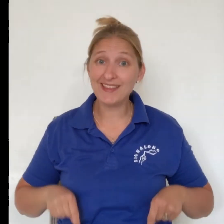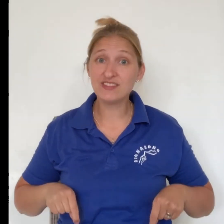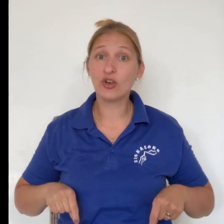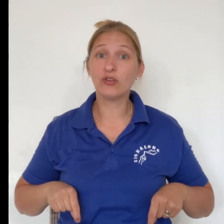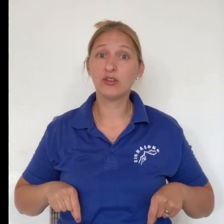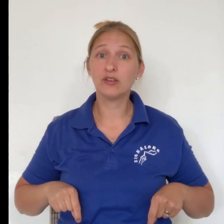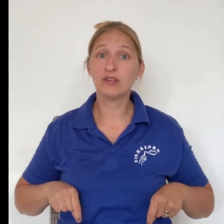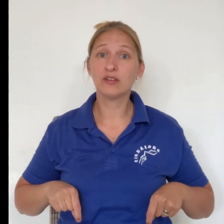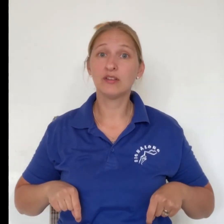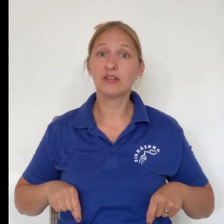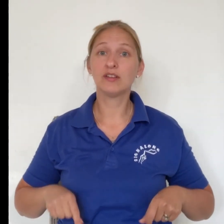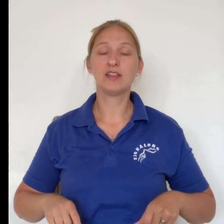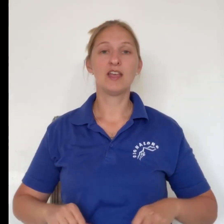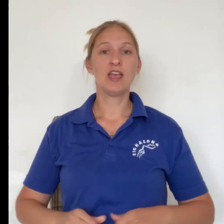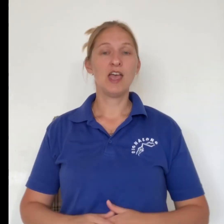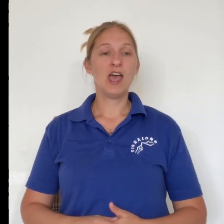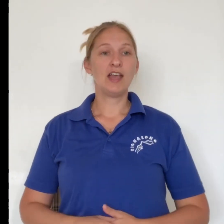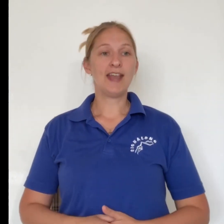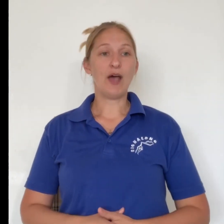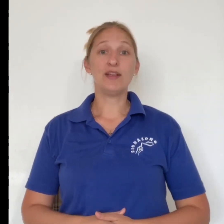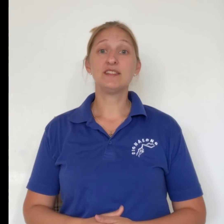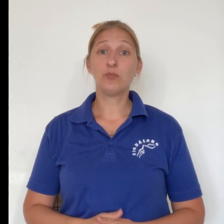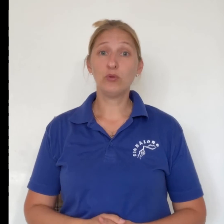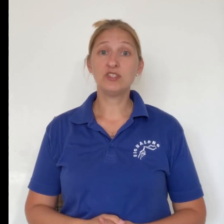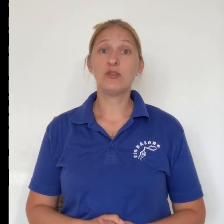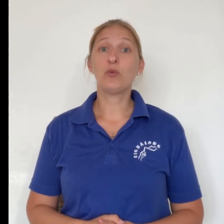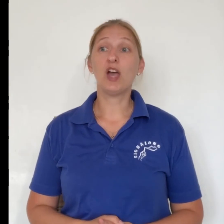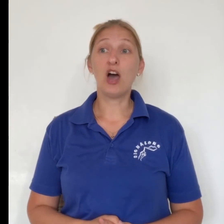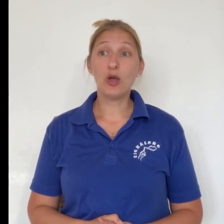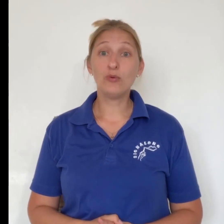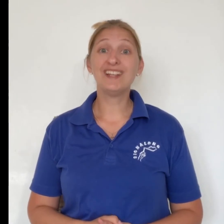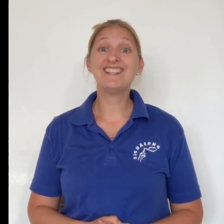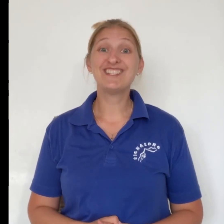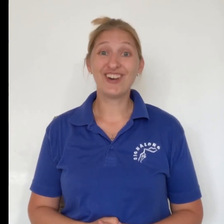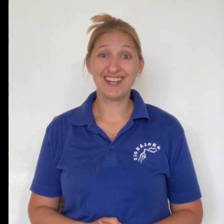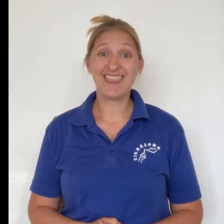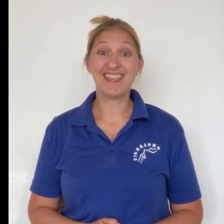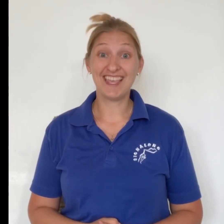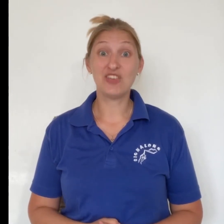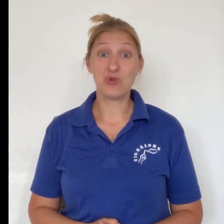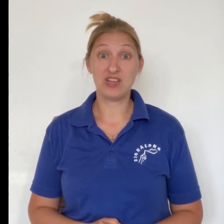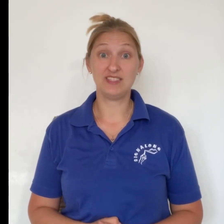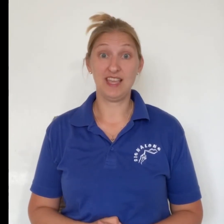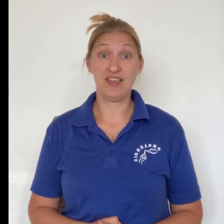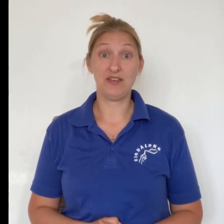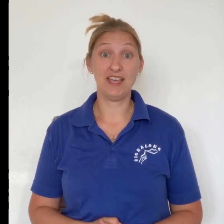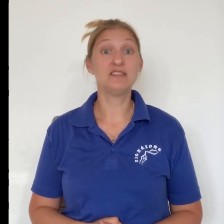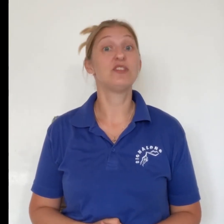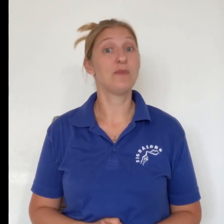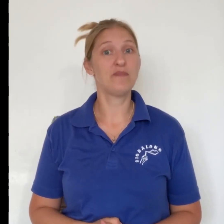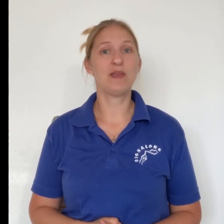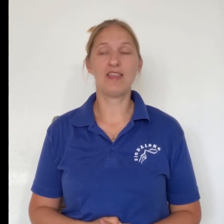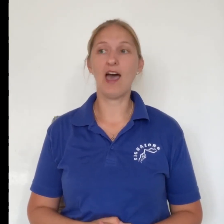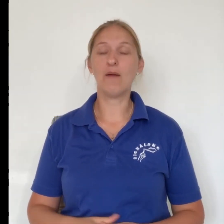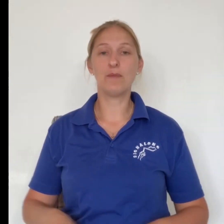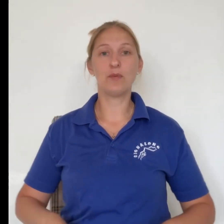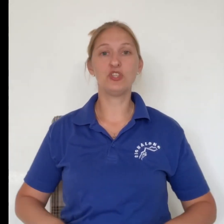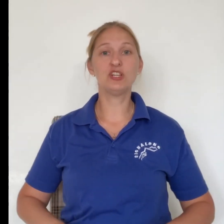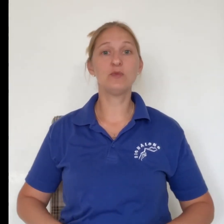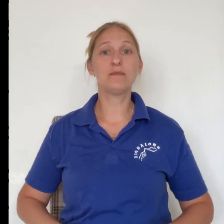on. Now, it's important that we are only signing the key words here, okay? So you may have picked that up, but we just want them to